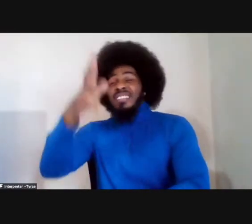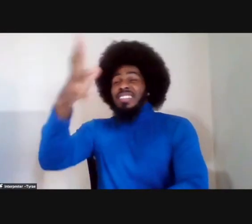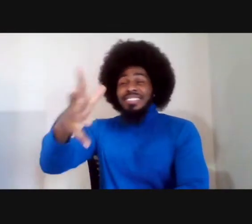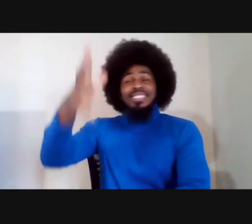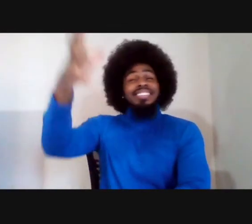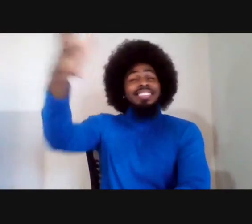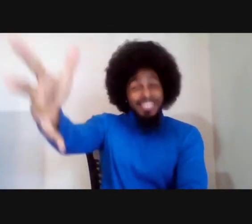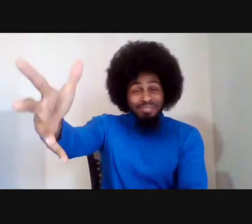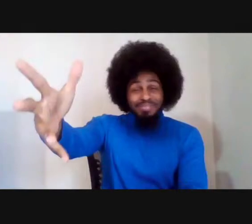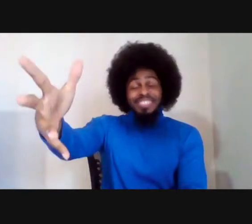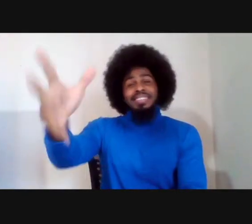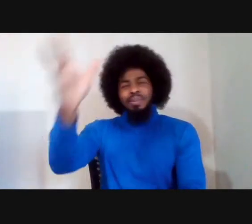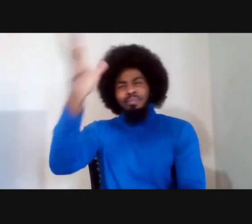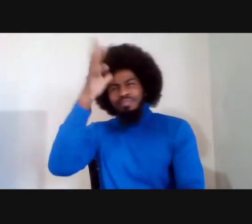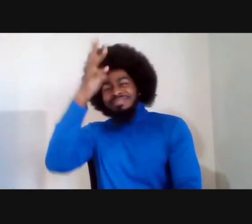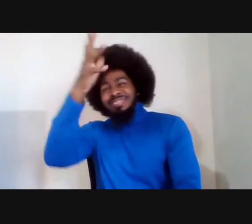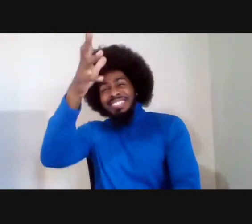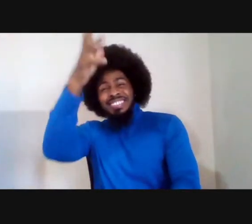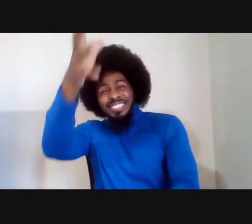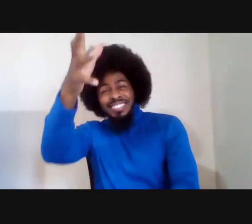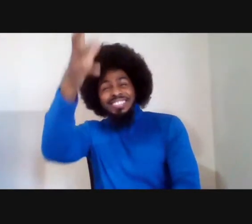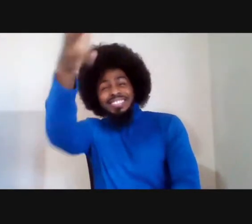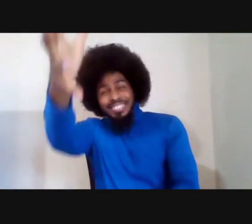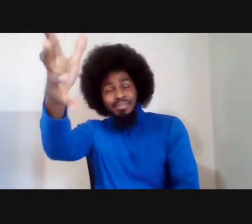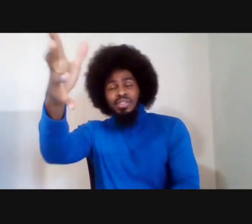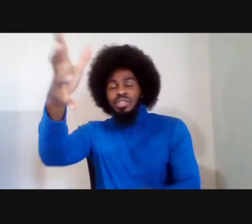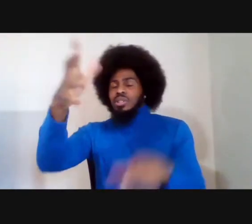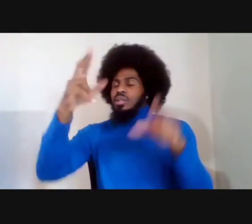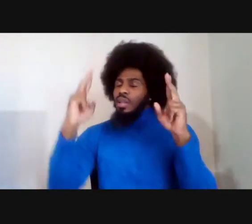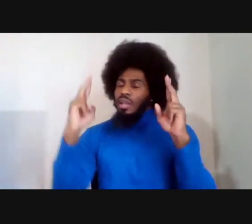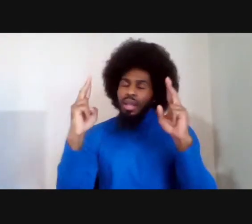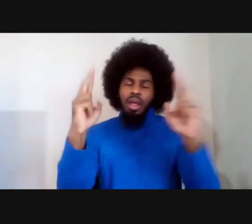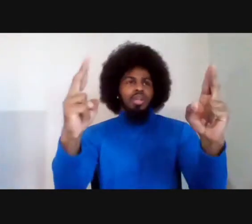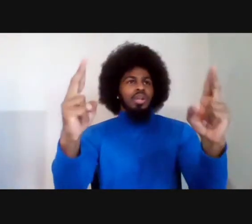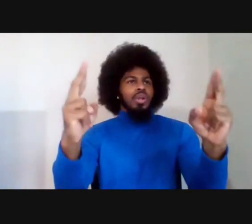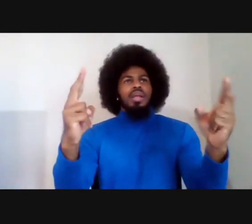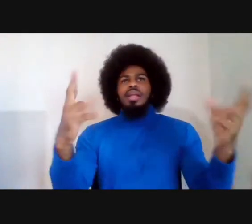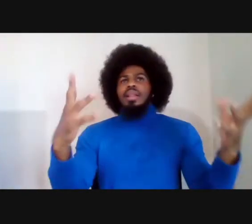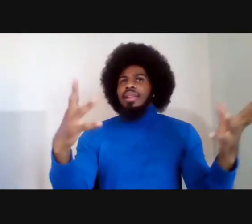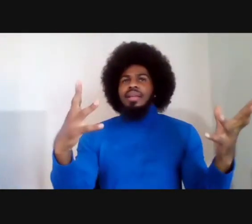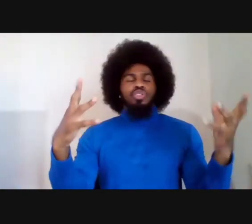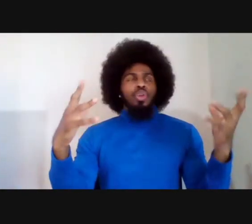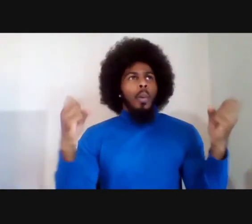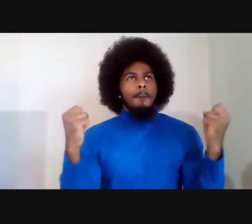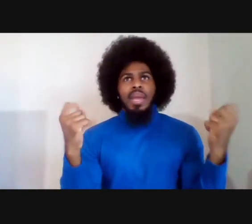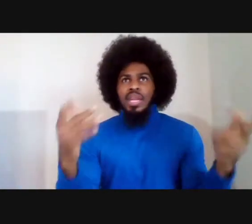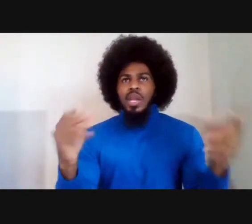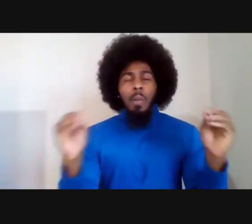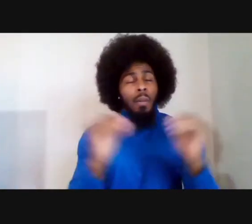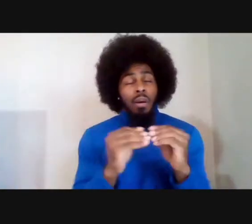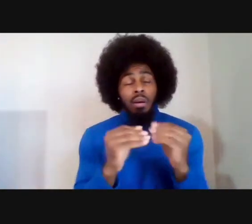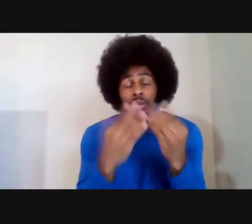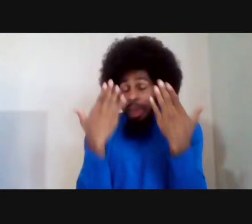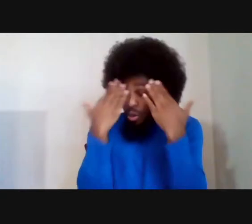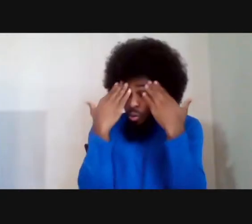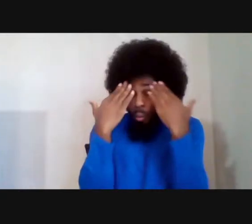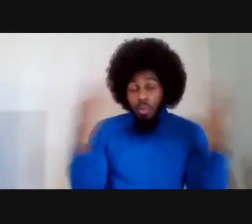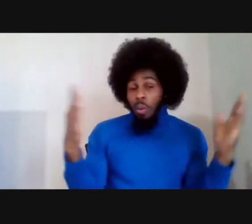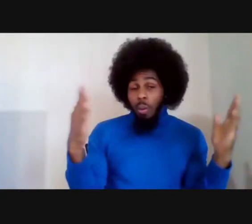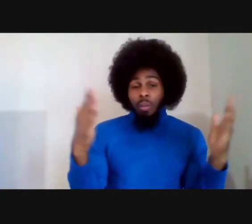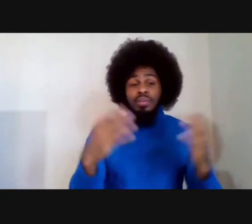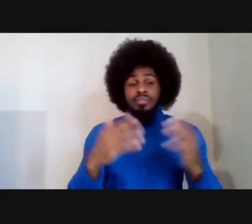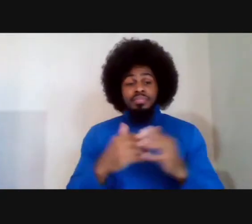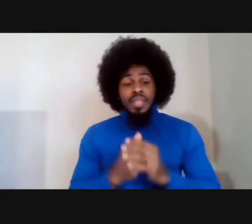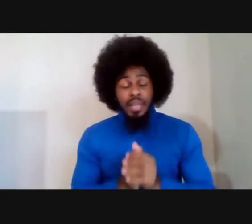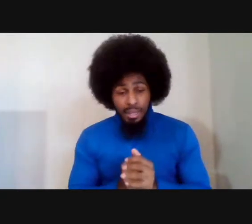of William Brady, Mary McCrae, and many, many more that I do not know. I am also a descendant of the Tukar people